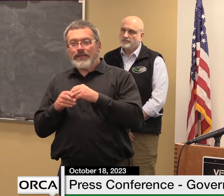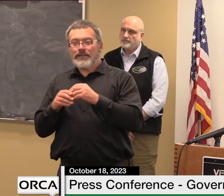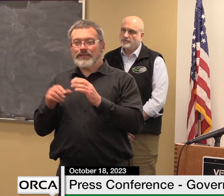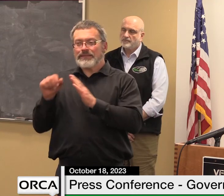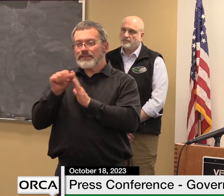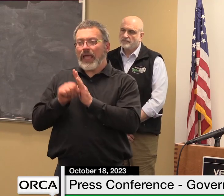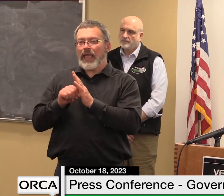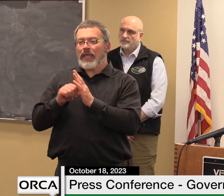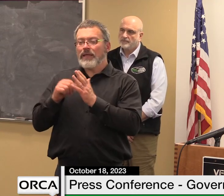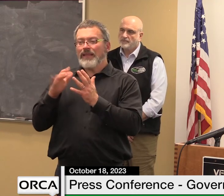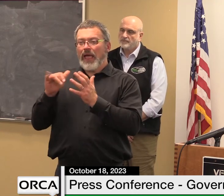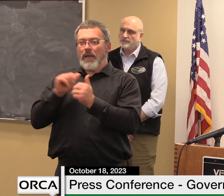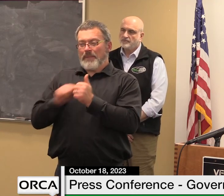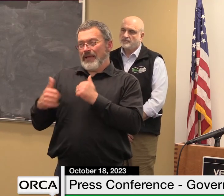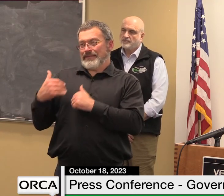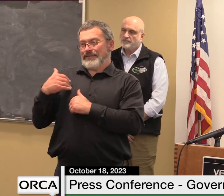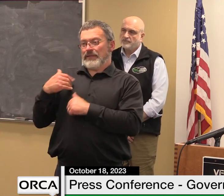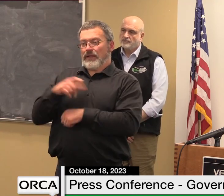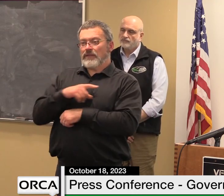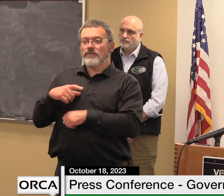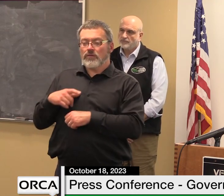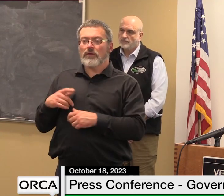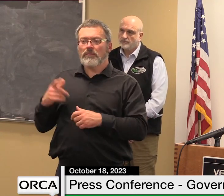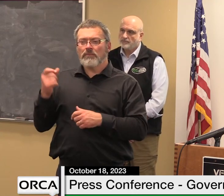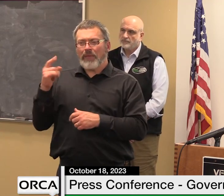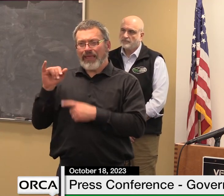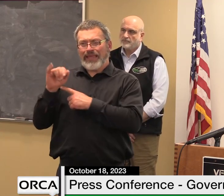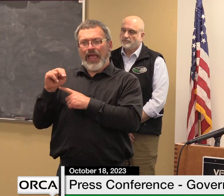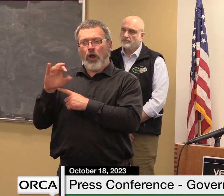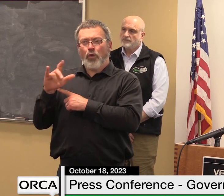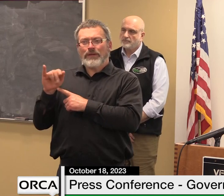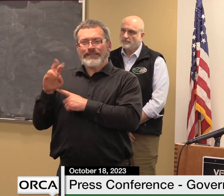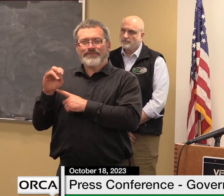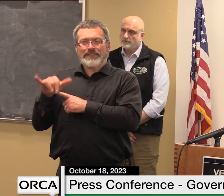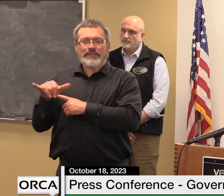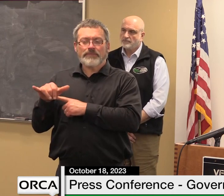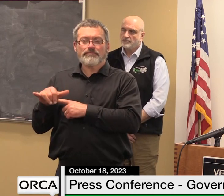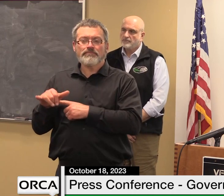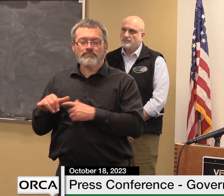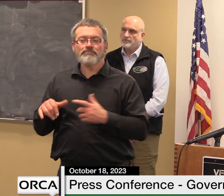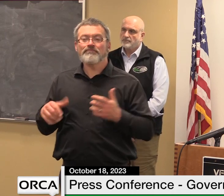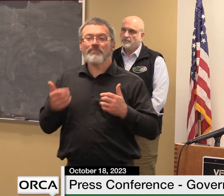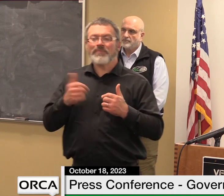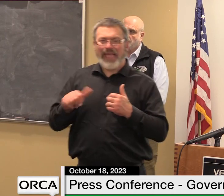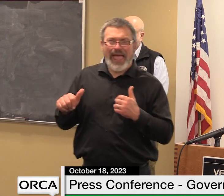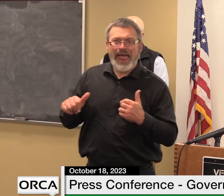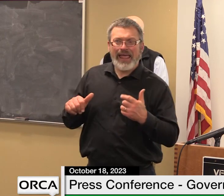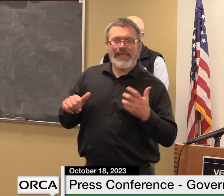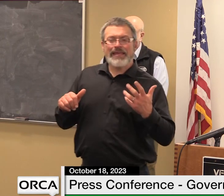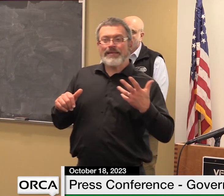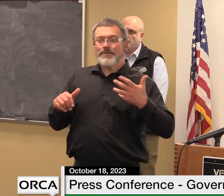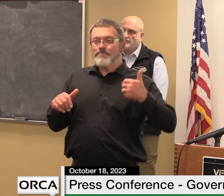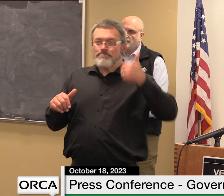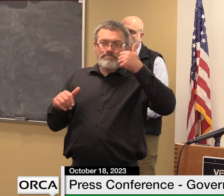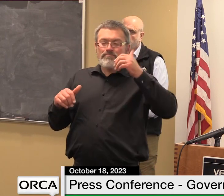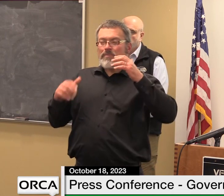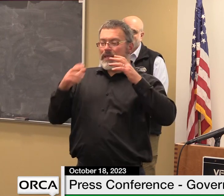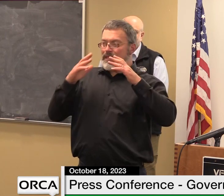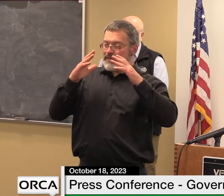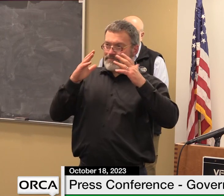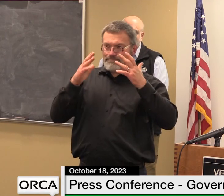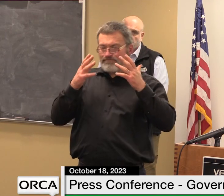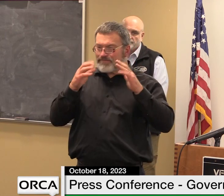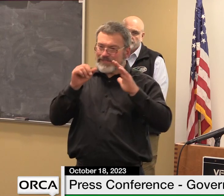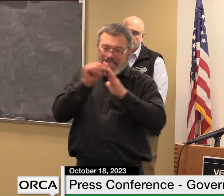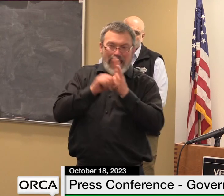past session has been a part of that. But I guess just, do you have any other things you'd like the state to do or communities to do just to kind of keep that going in